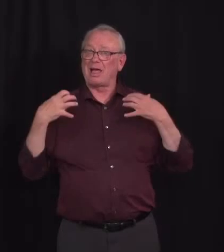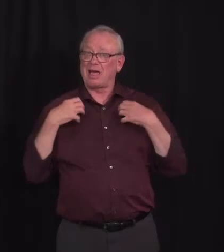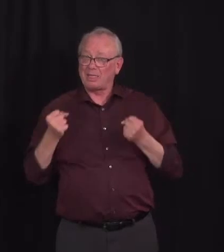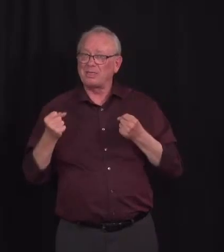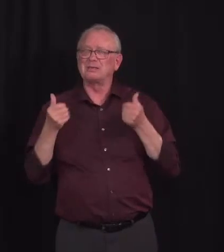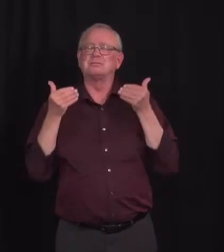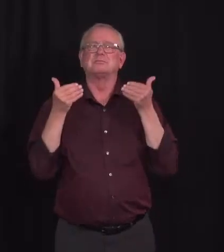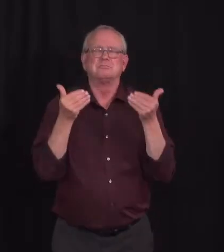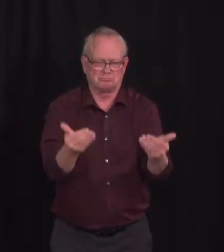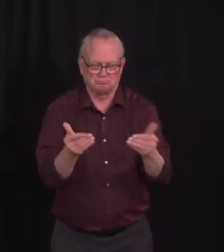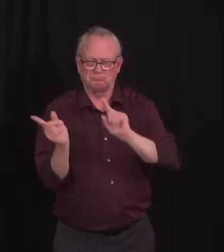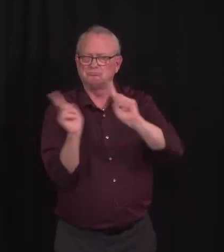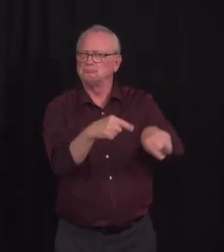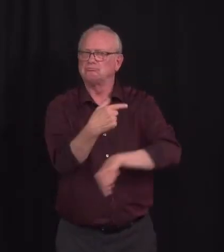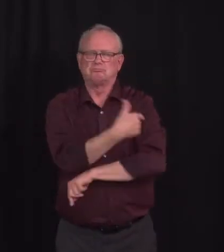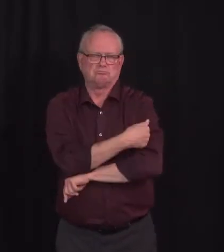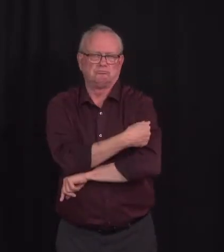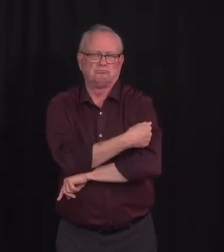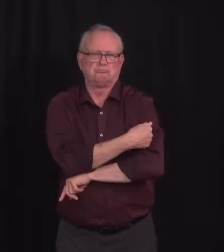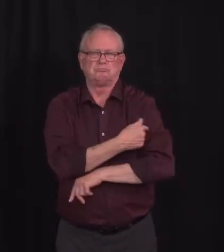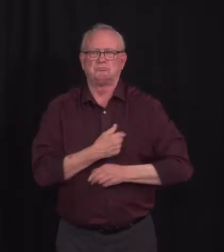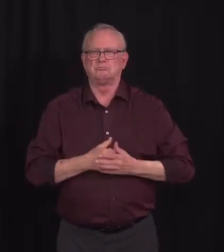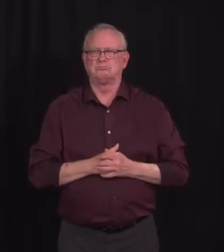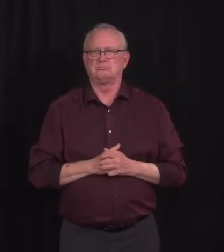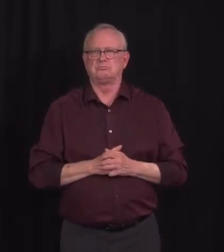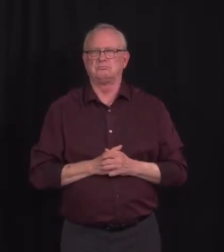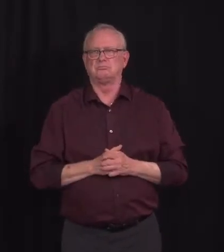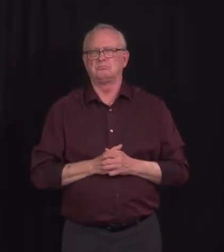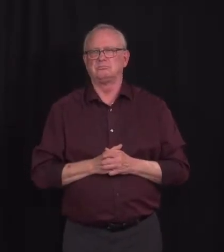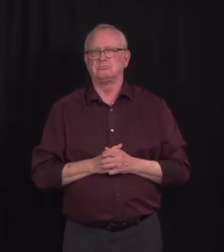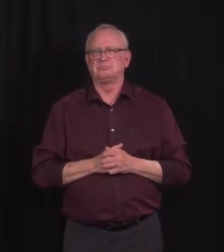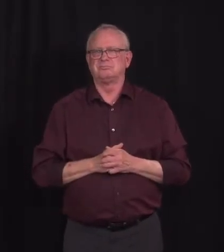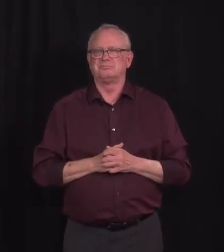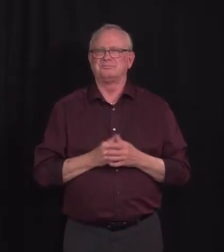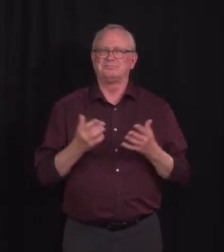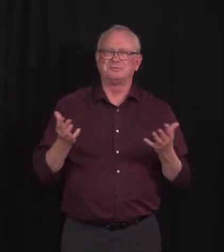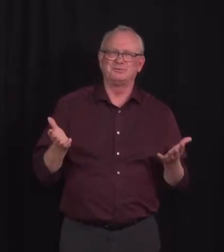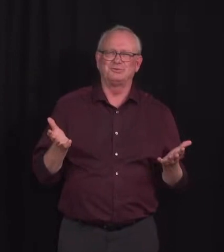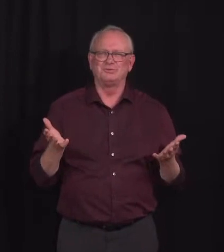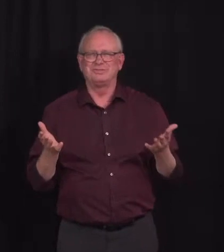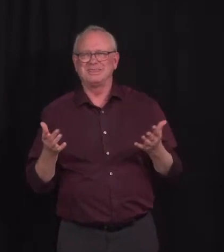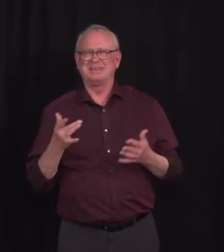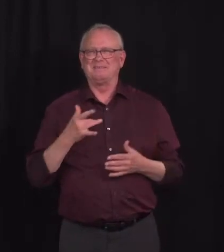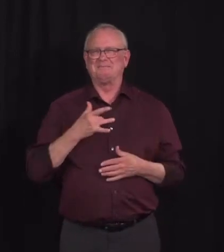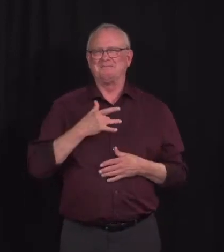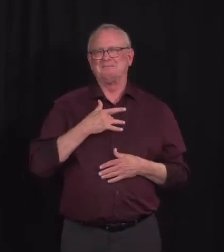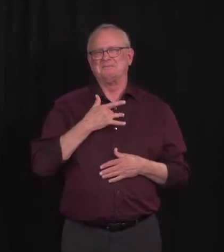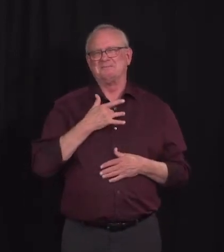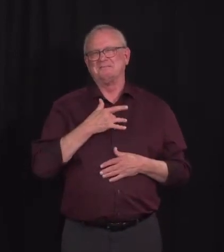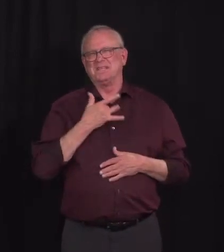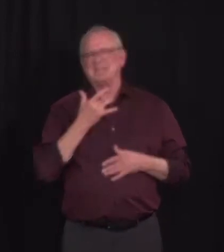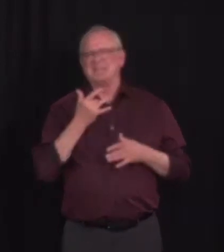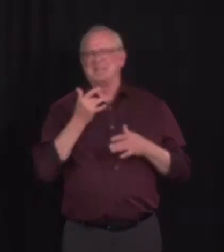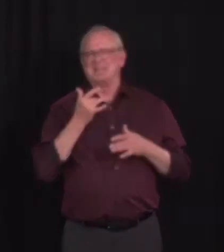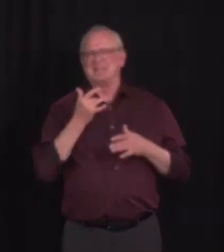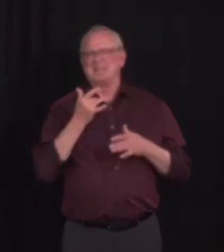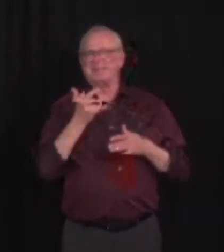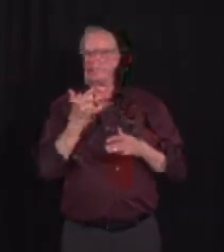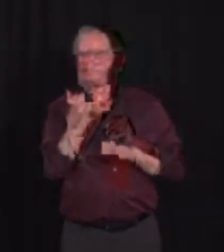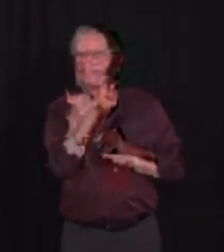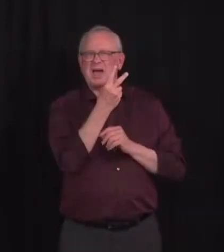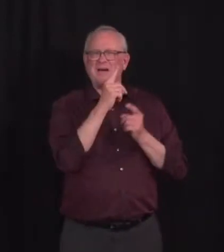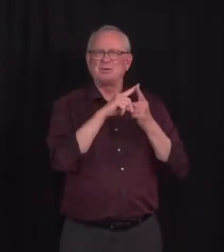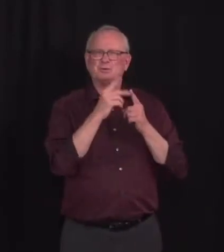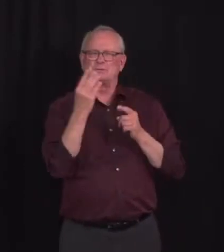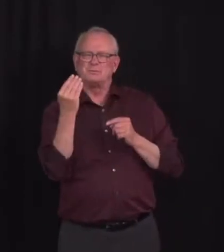we anticipate that would give that cushion of about that sort of 12 to 14% over and above